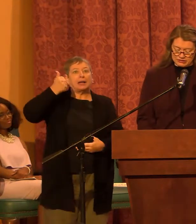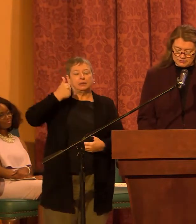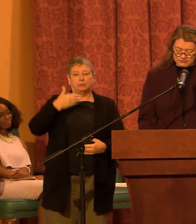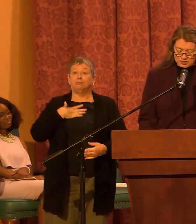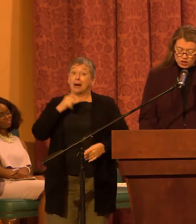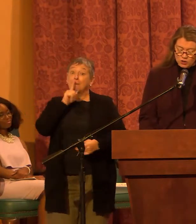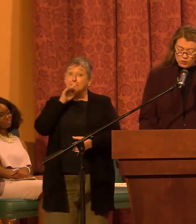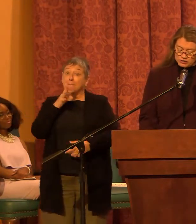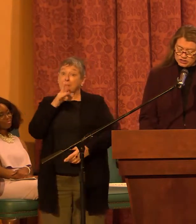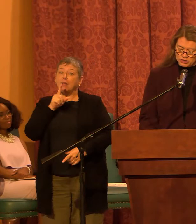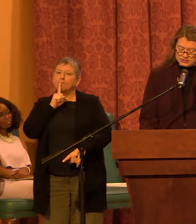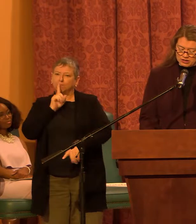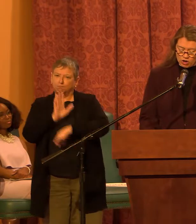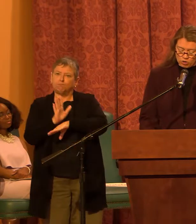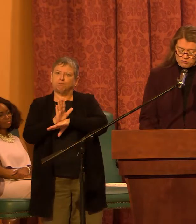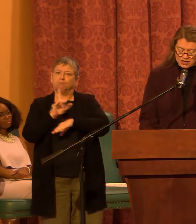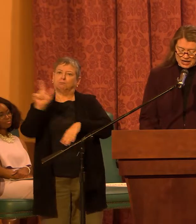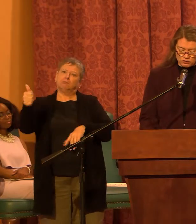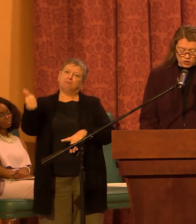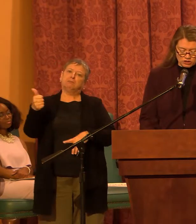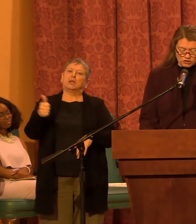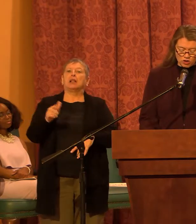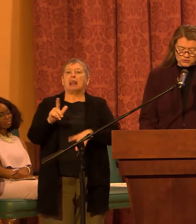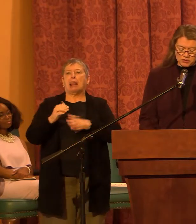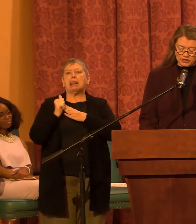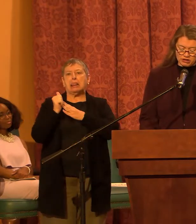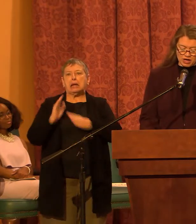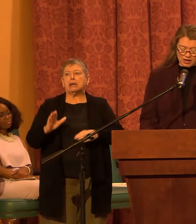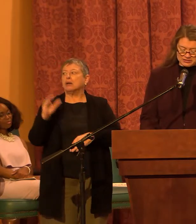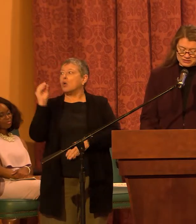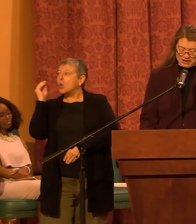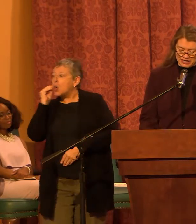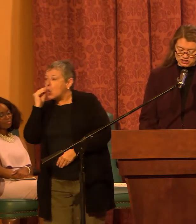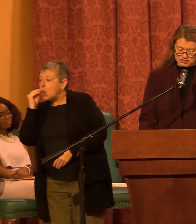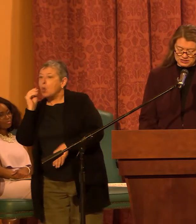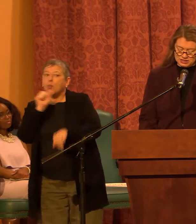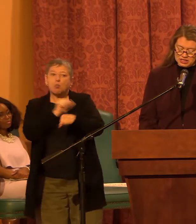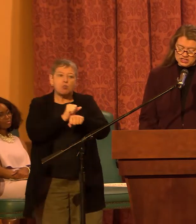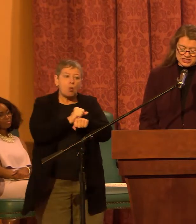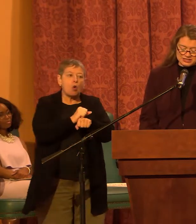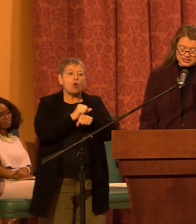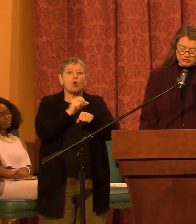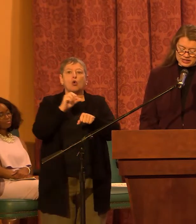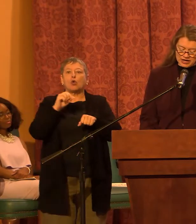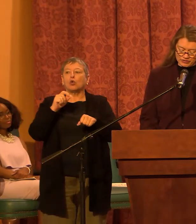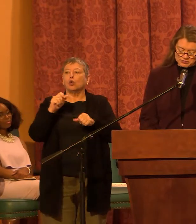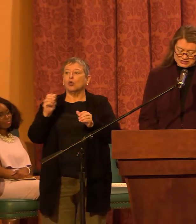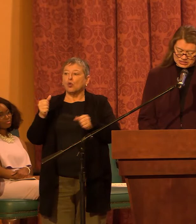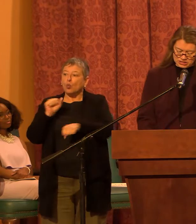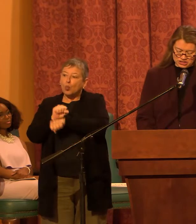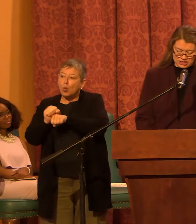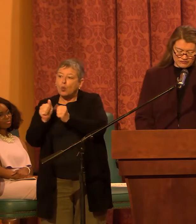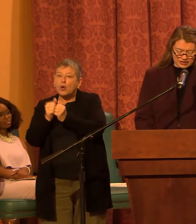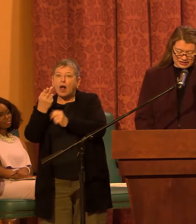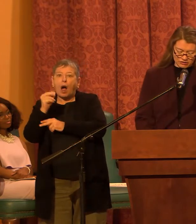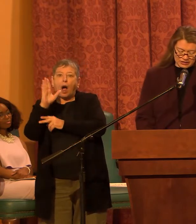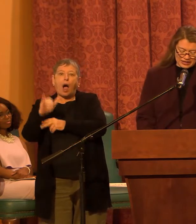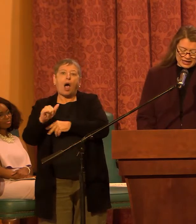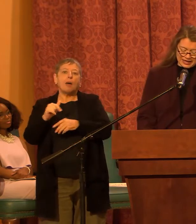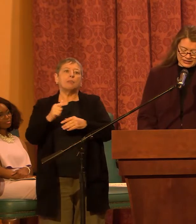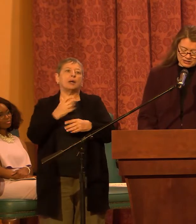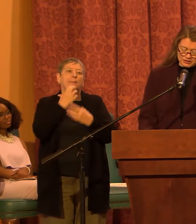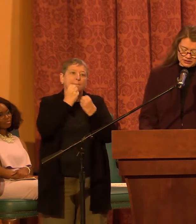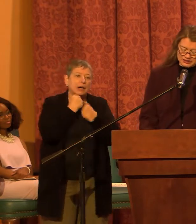definitely a leader, whether she was at home, at work, or promoting her hobbies and passions. She excelled in every position she ever